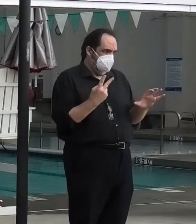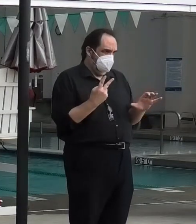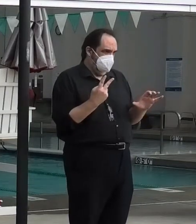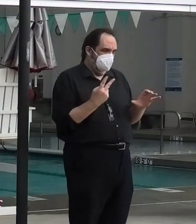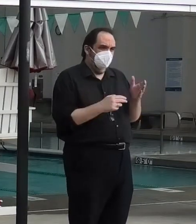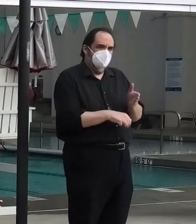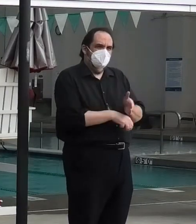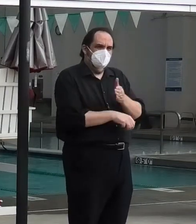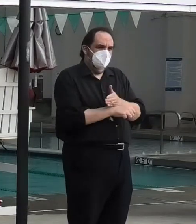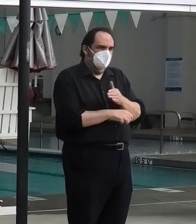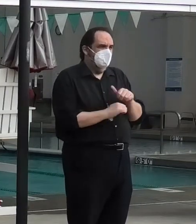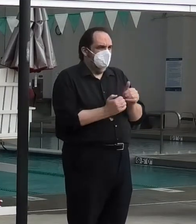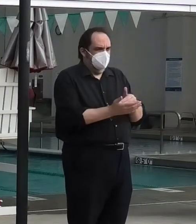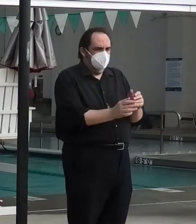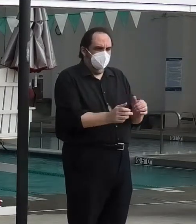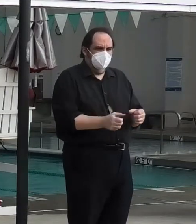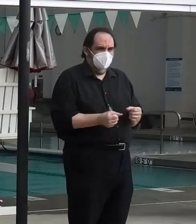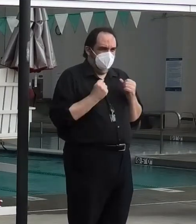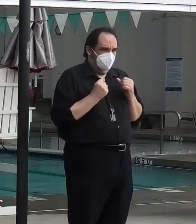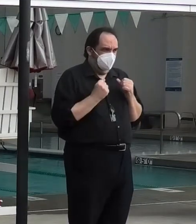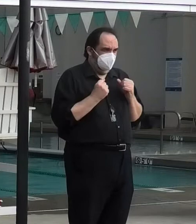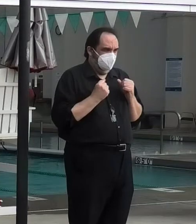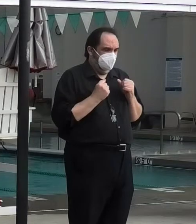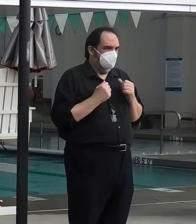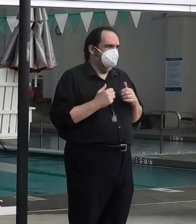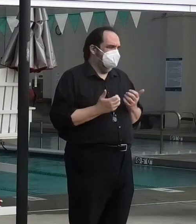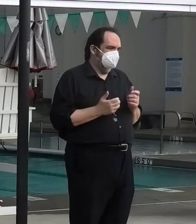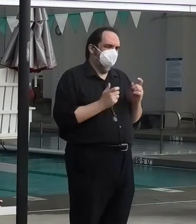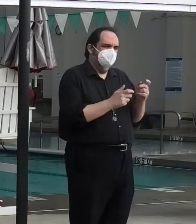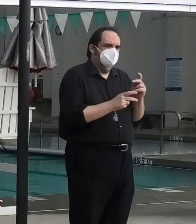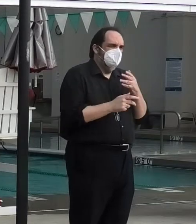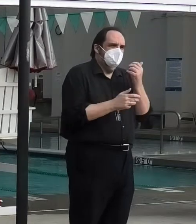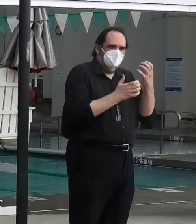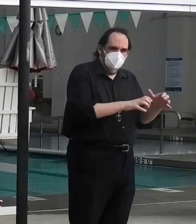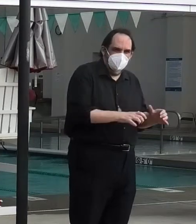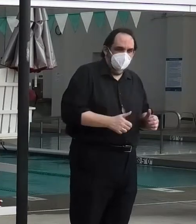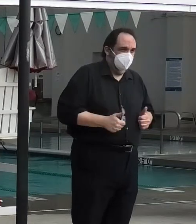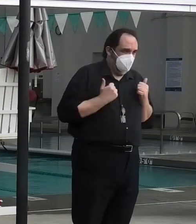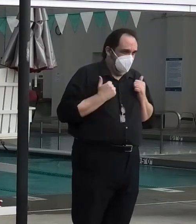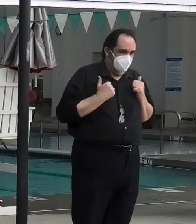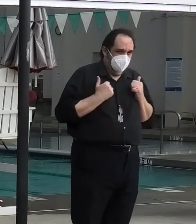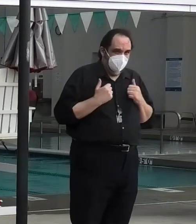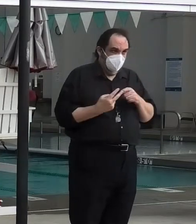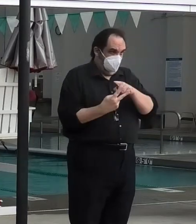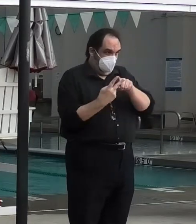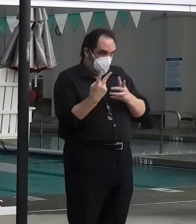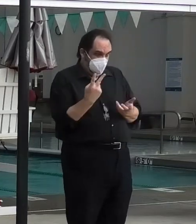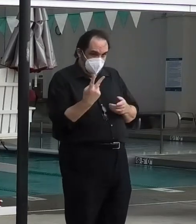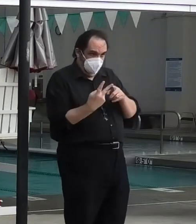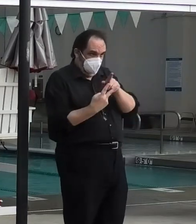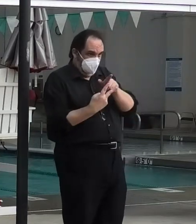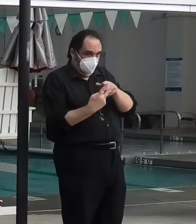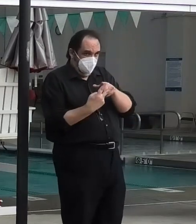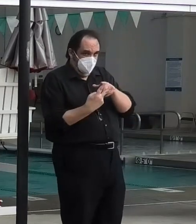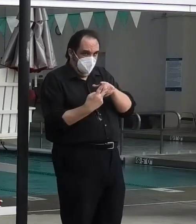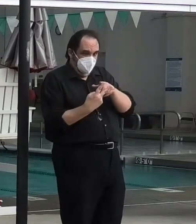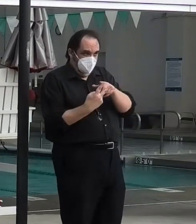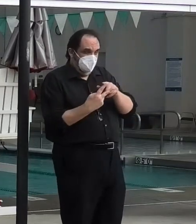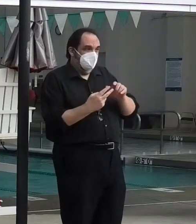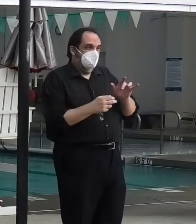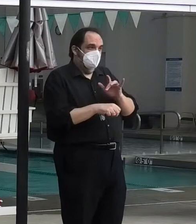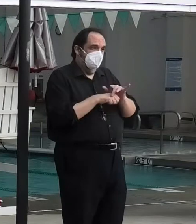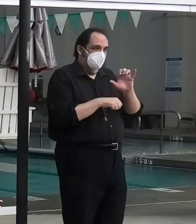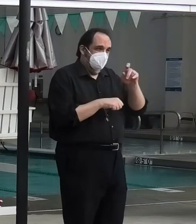to improve survival and give people the best chances for a good outcome. And those two things are early